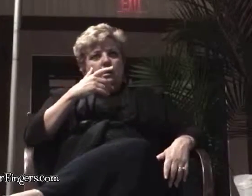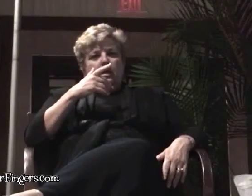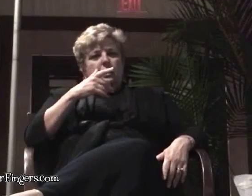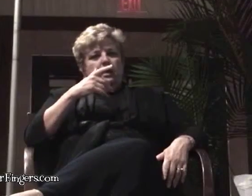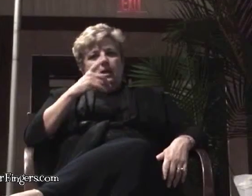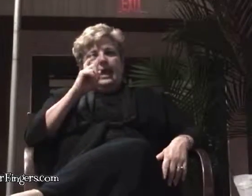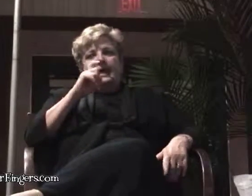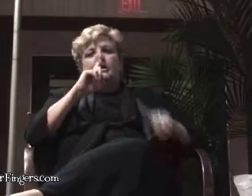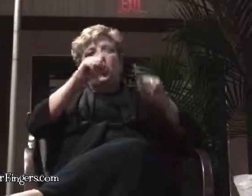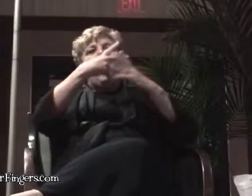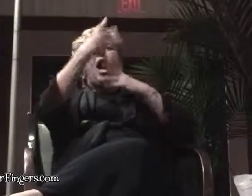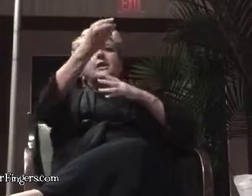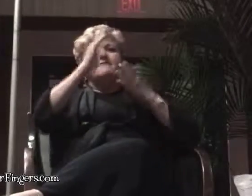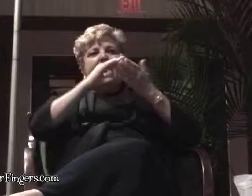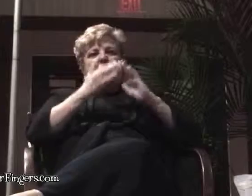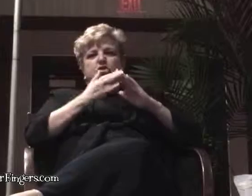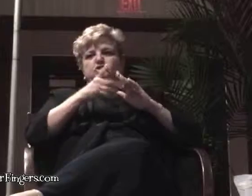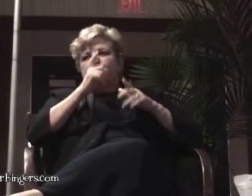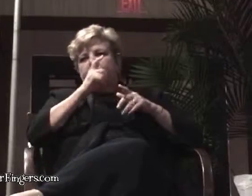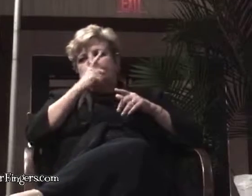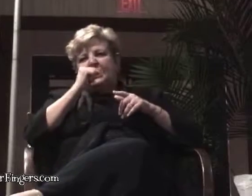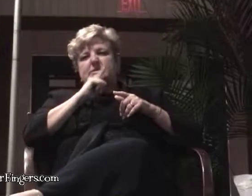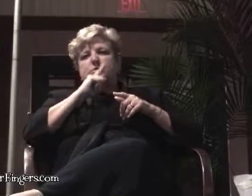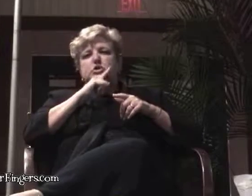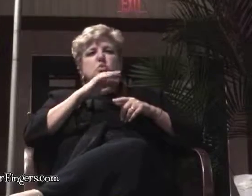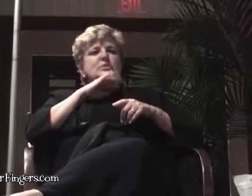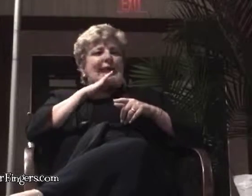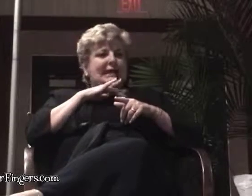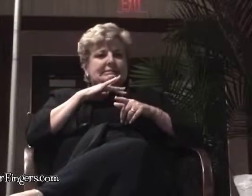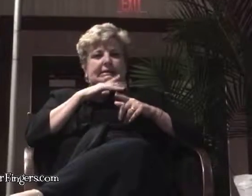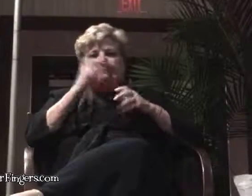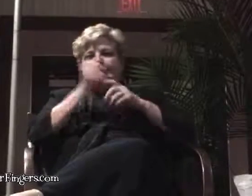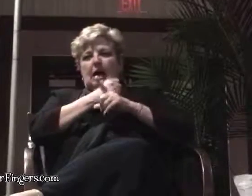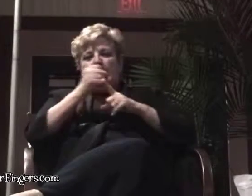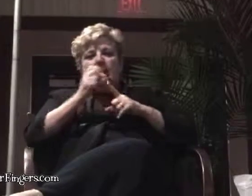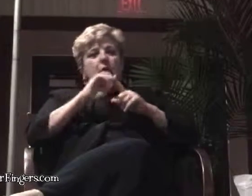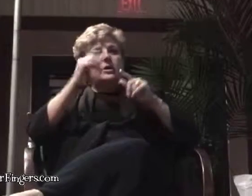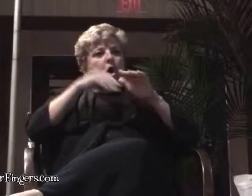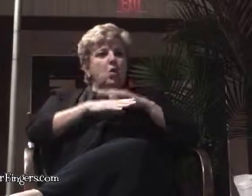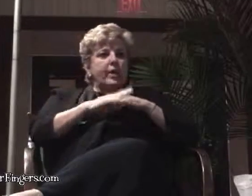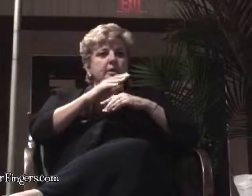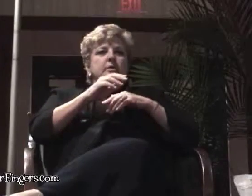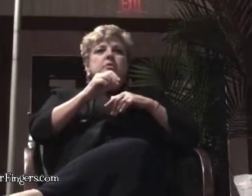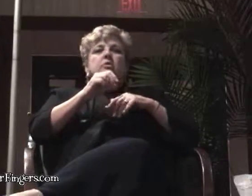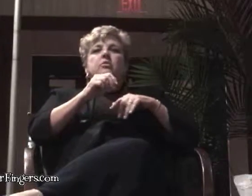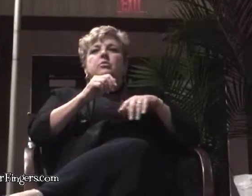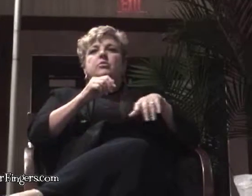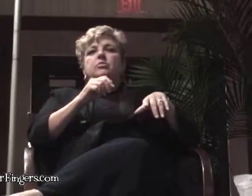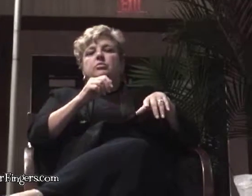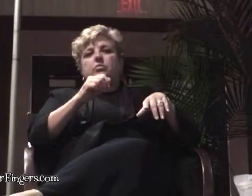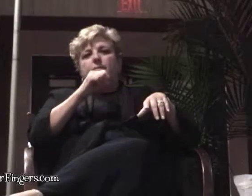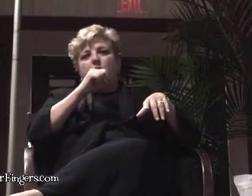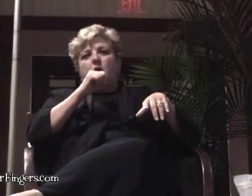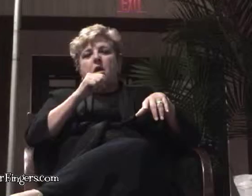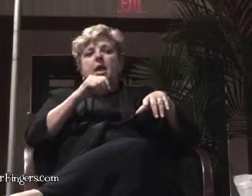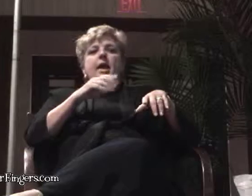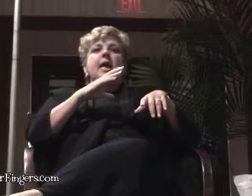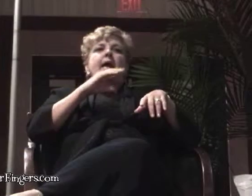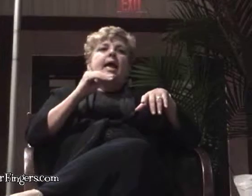town to drink. He's so nasty and vile. And I'd go into that tavern, I'd sit down, and I'd have a Coke, and I'd scratch my dad's old burr head, and I'd tell him I loved